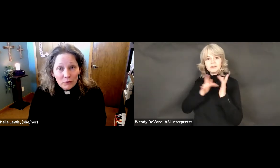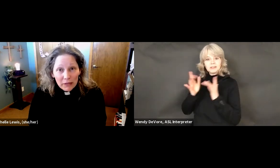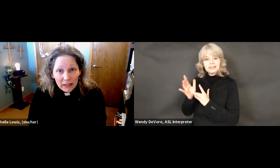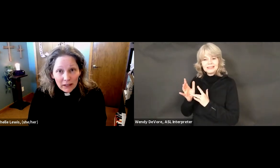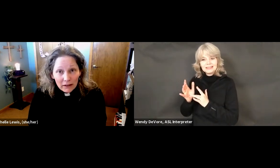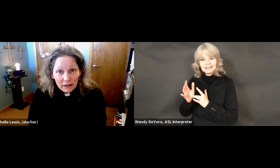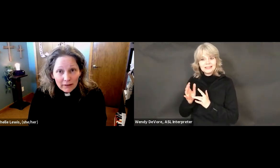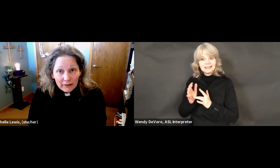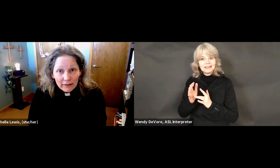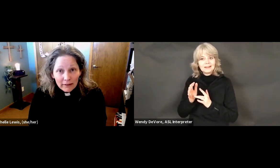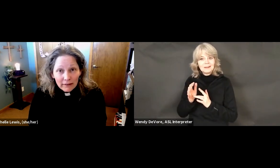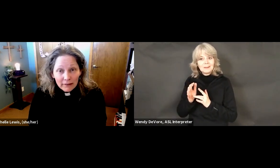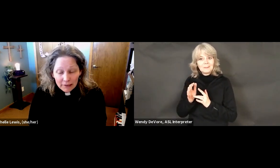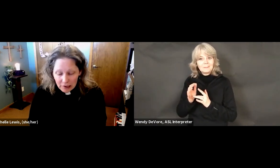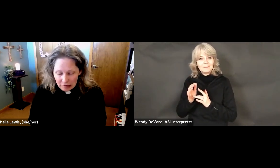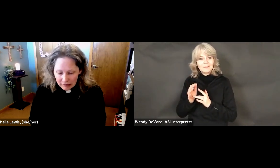Do we?